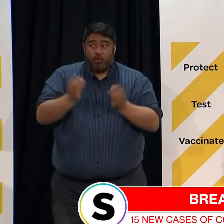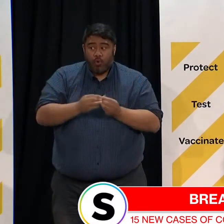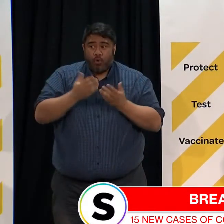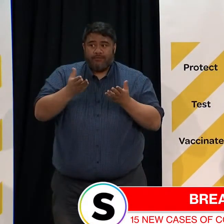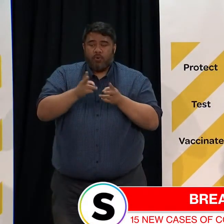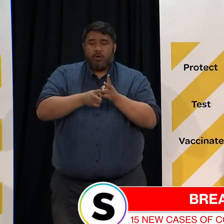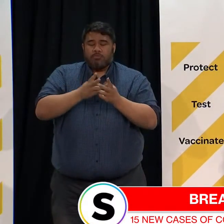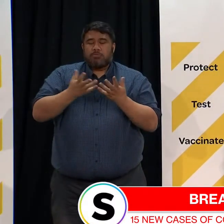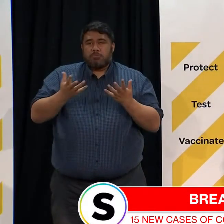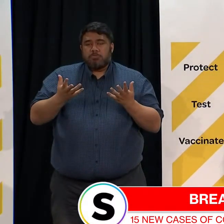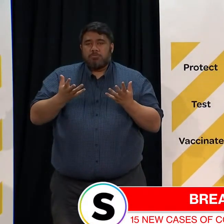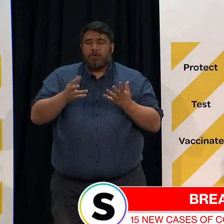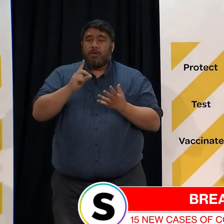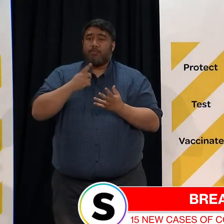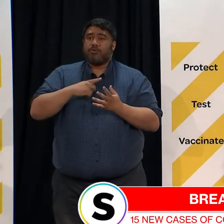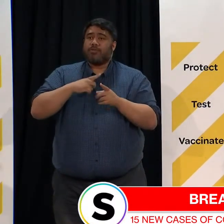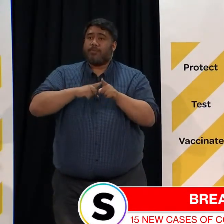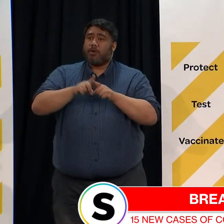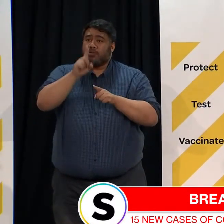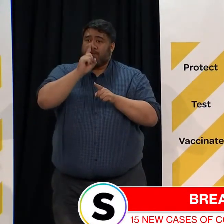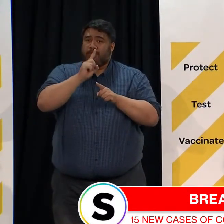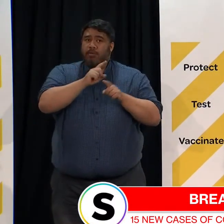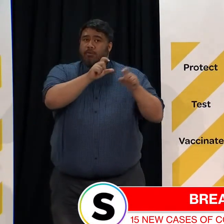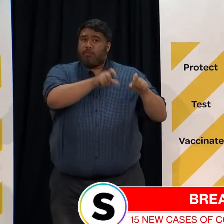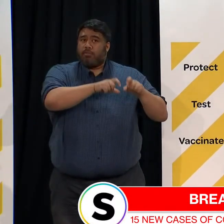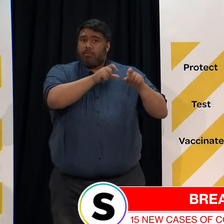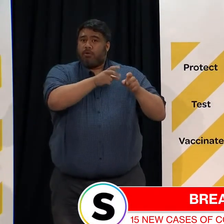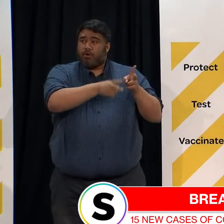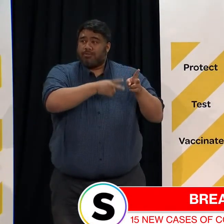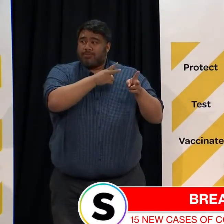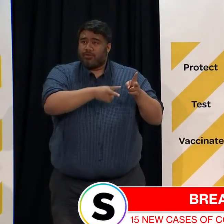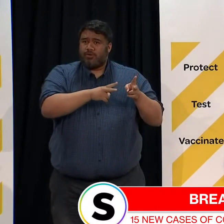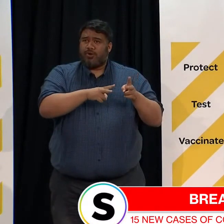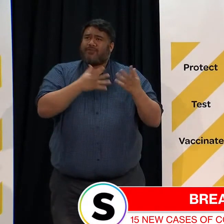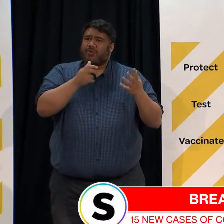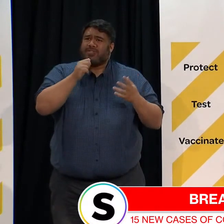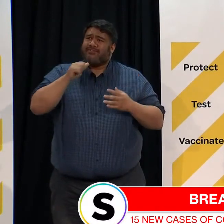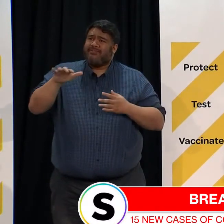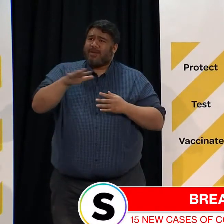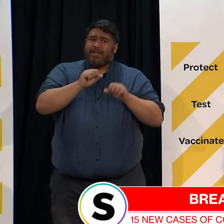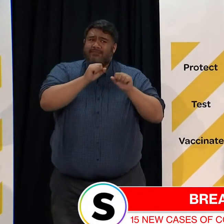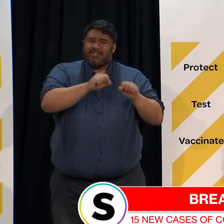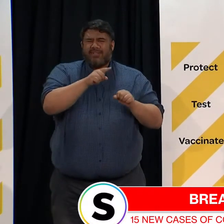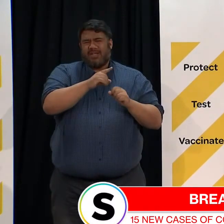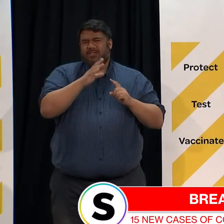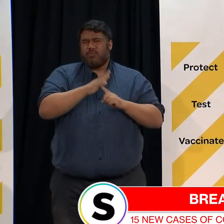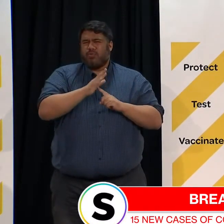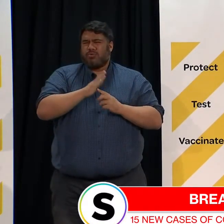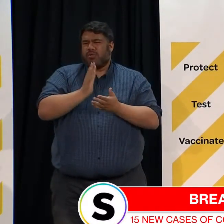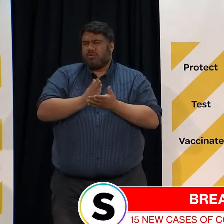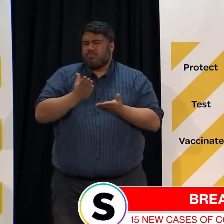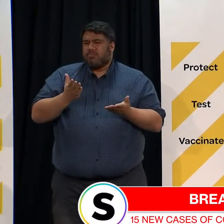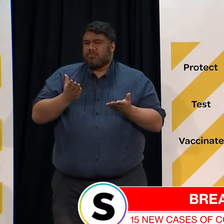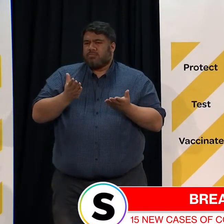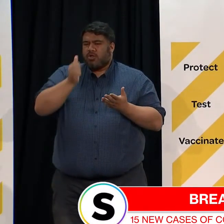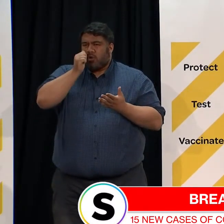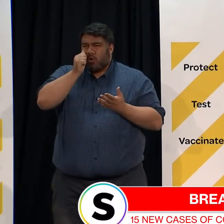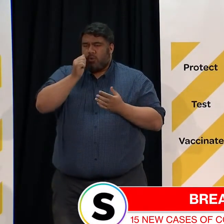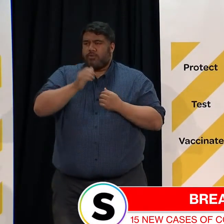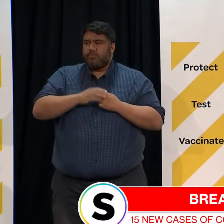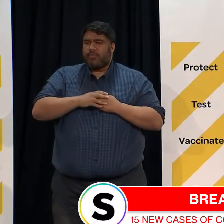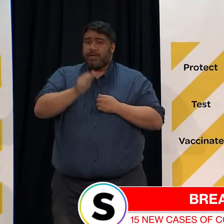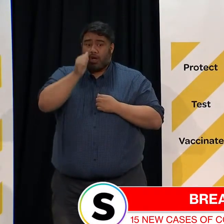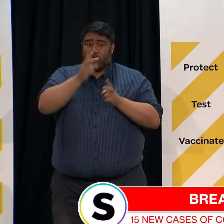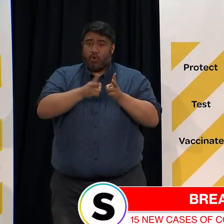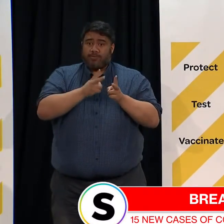probably for most, if not all people in hospital, having access to family and support is a really important thing. And I do know that they go to great